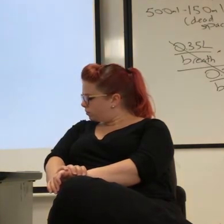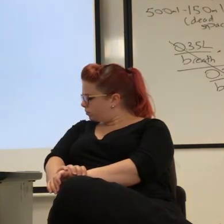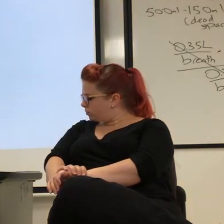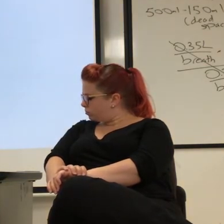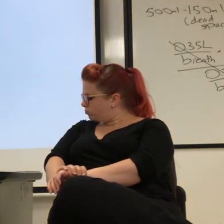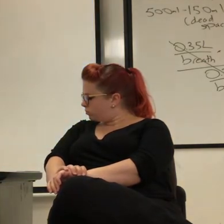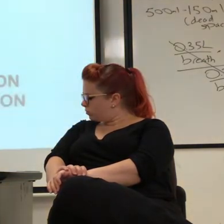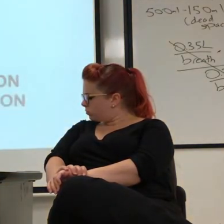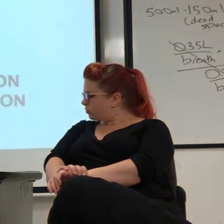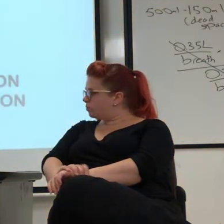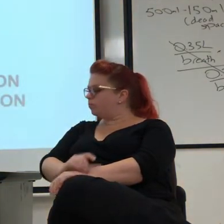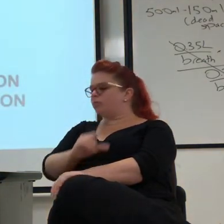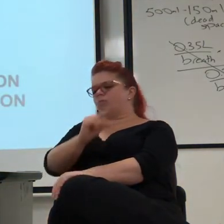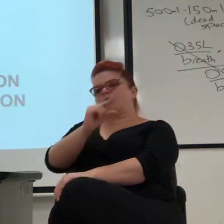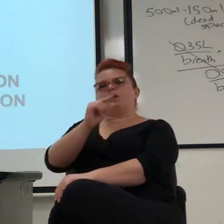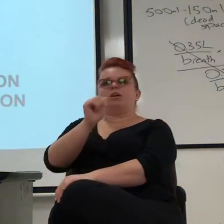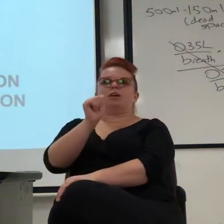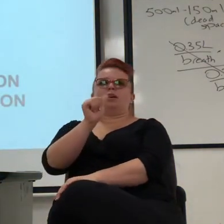Gas exchange.